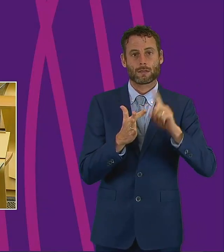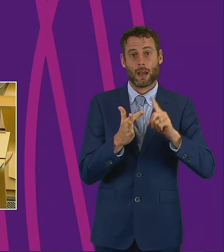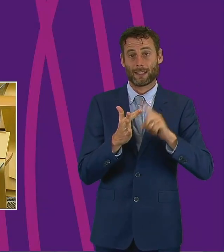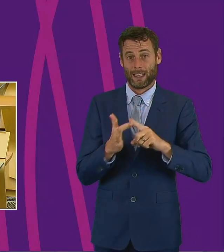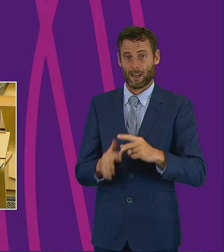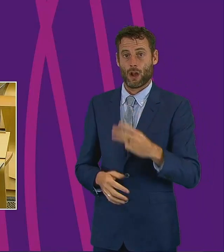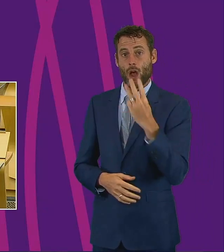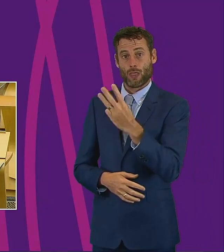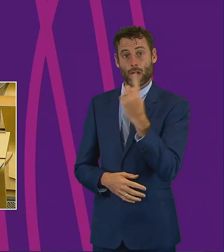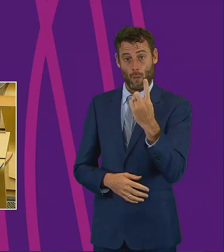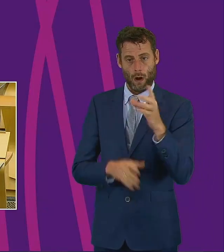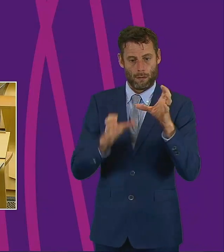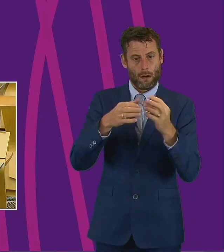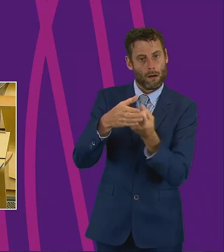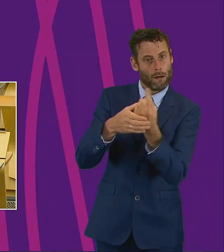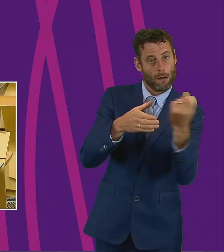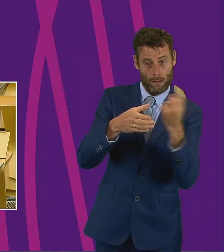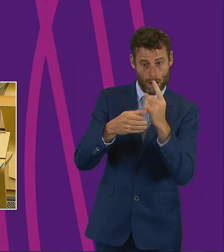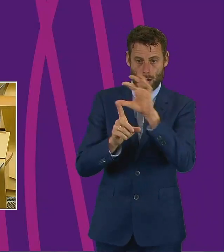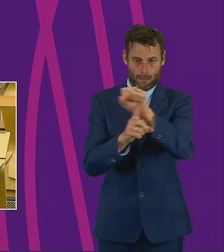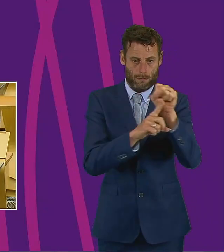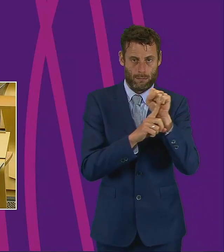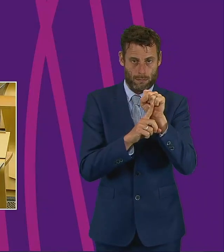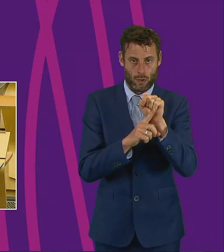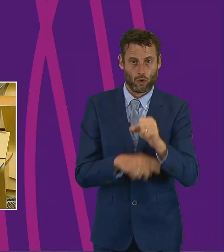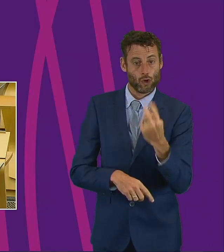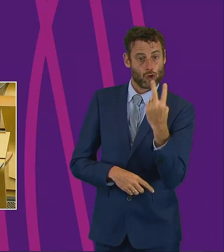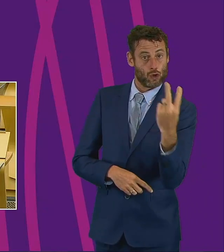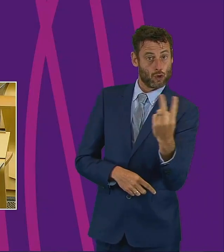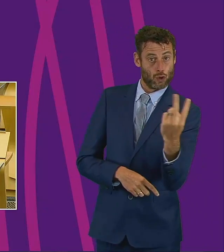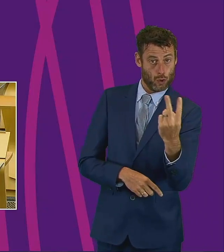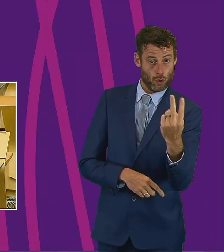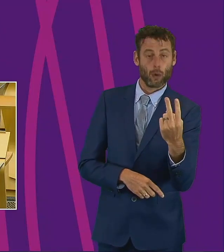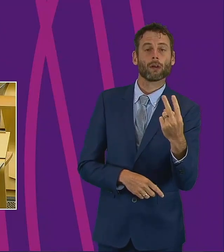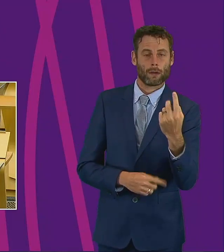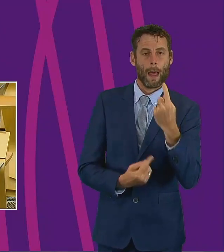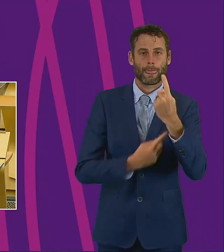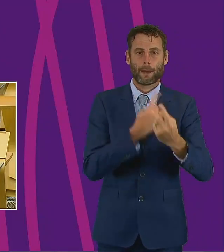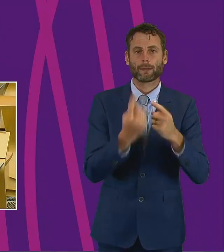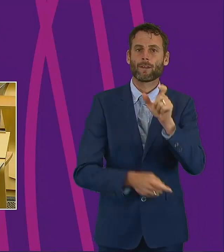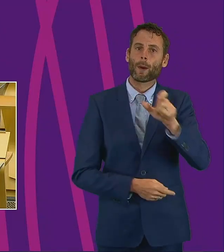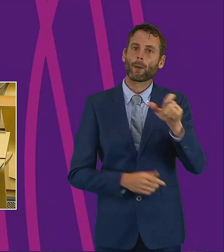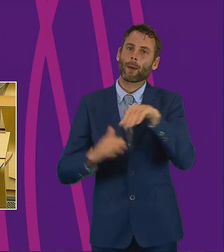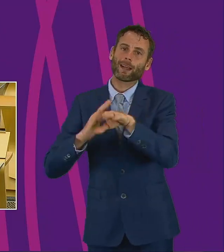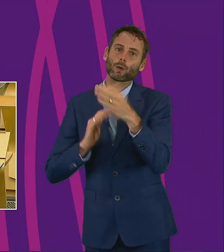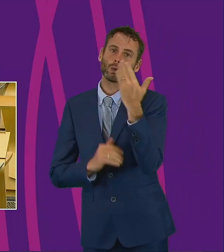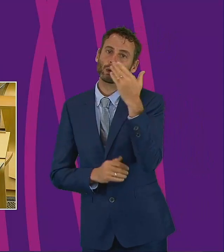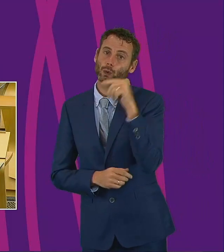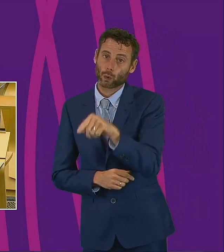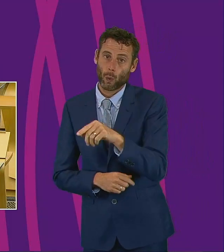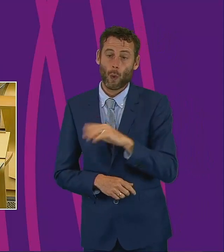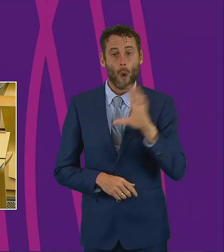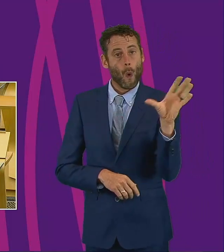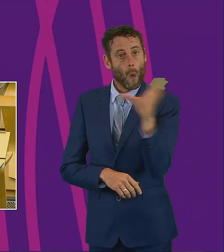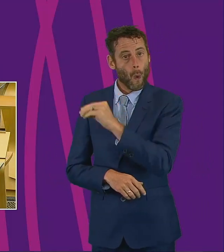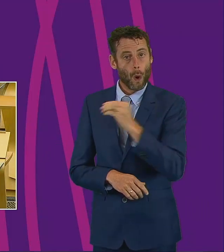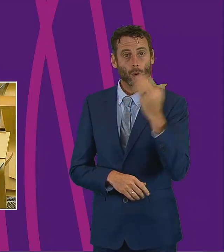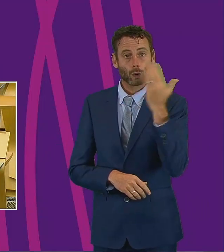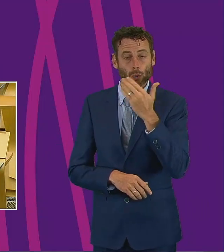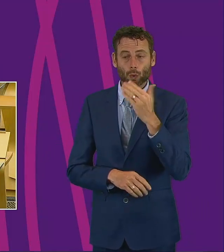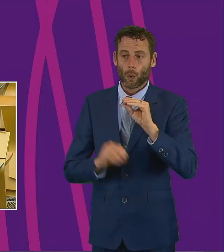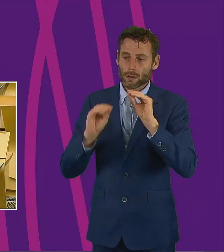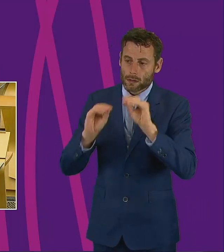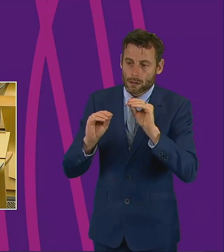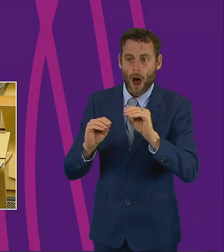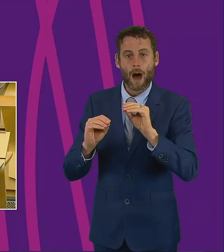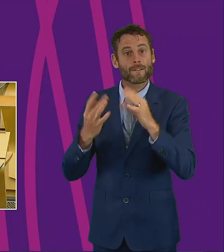identified as part of that cluster. 2 of those 31 cases are pupils at the school. All school staff, pupils and household contacts of